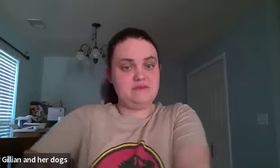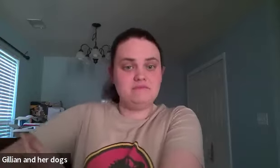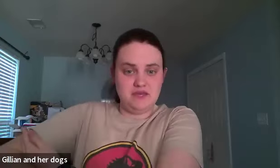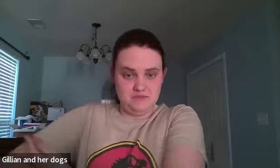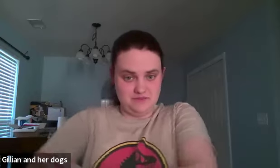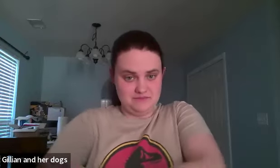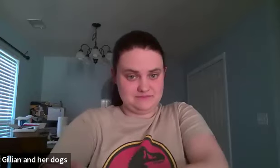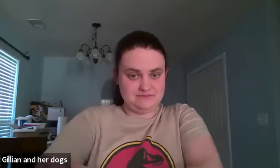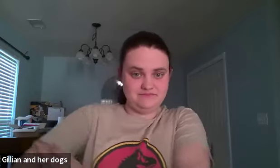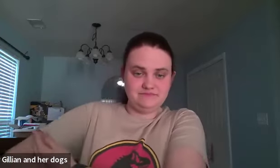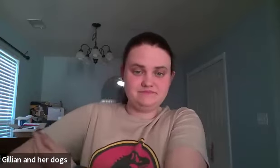Okay, baby.